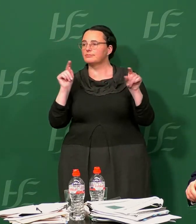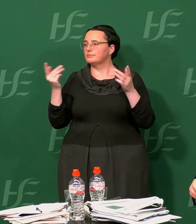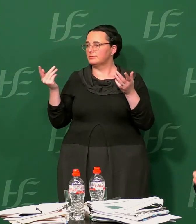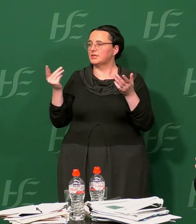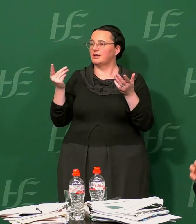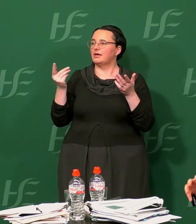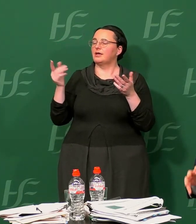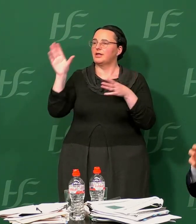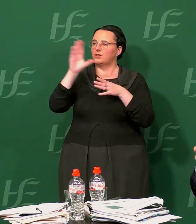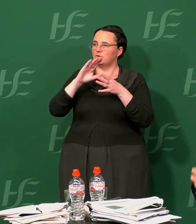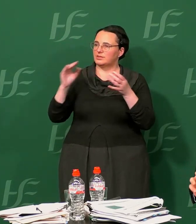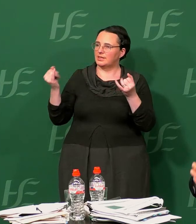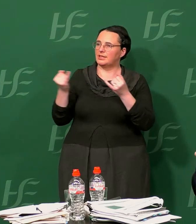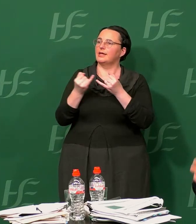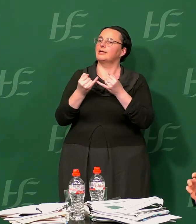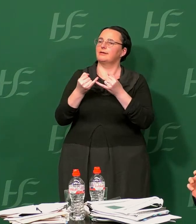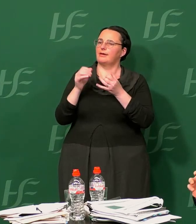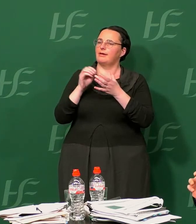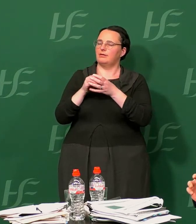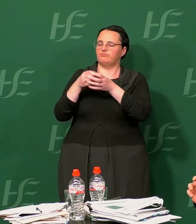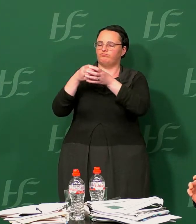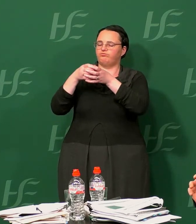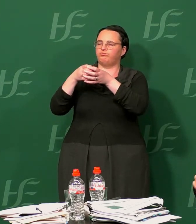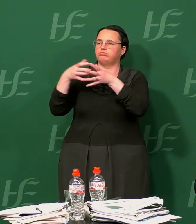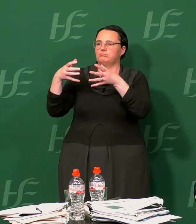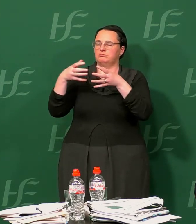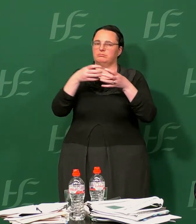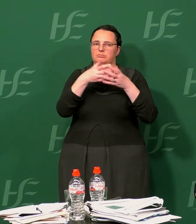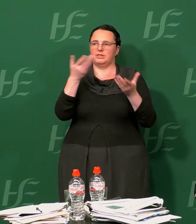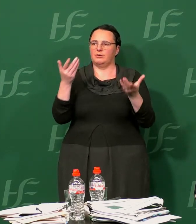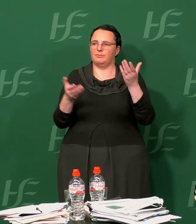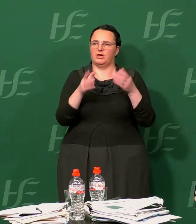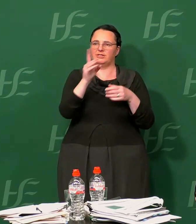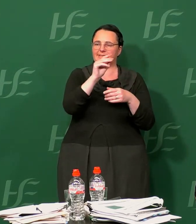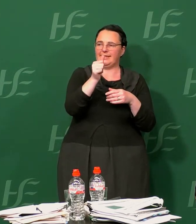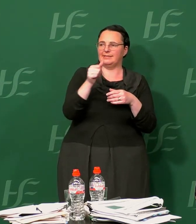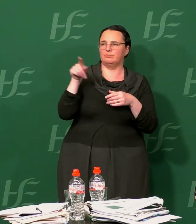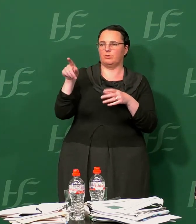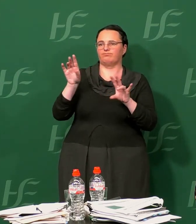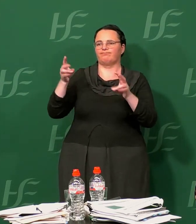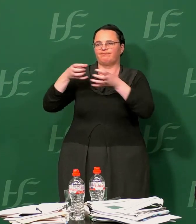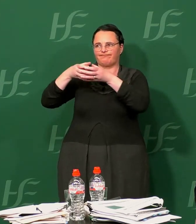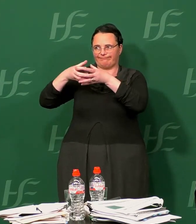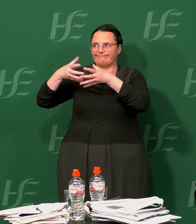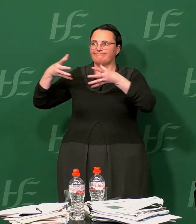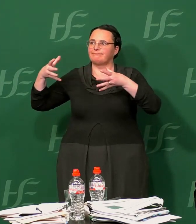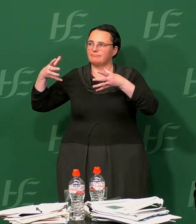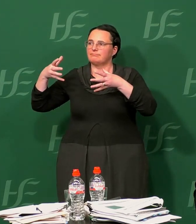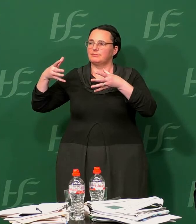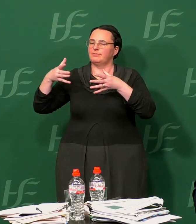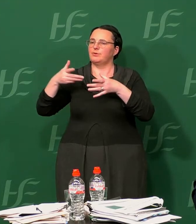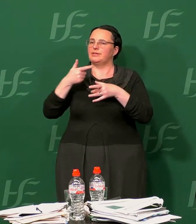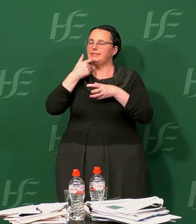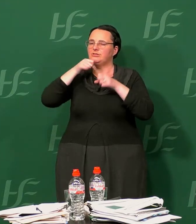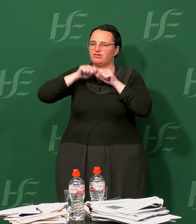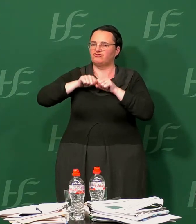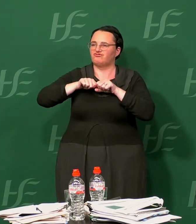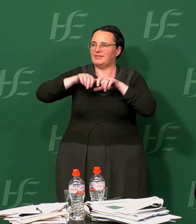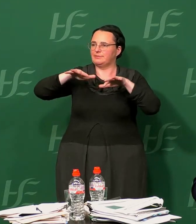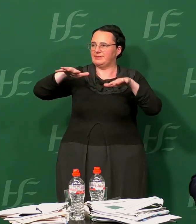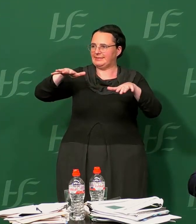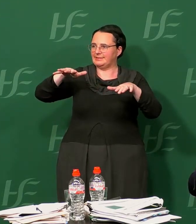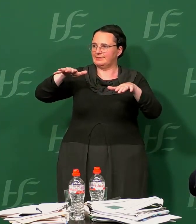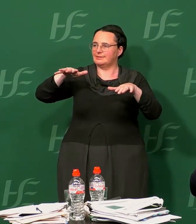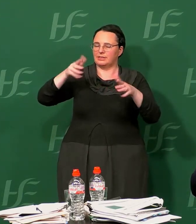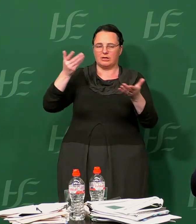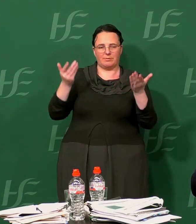something that has a distinct growth advantage over the Delta in terms of its potentially increased transmissibility and in terms of its